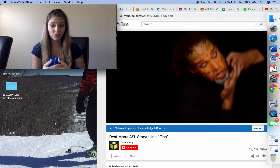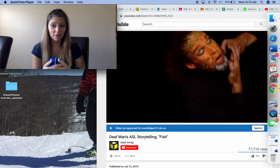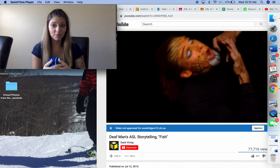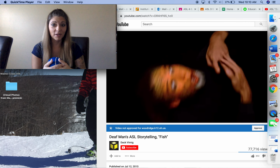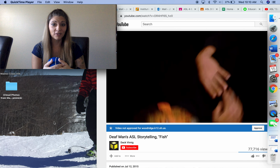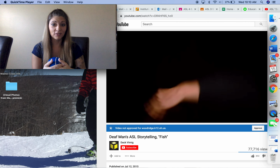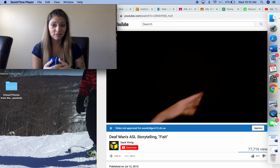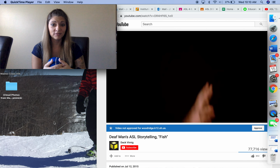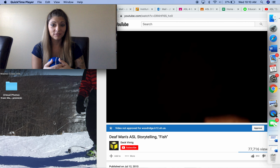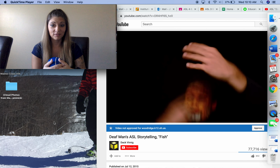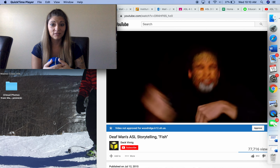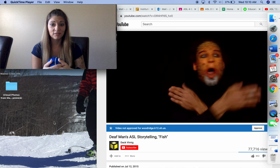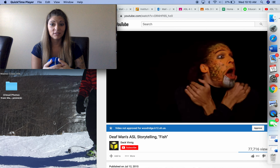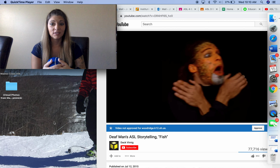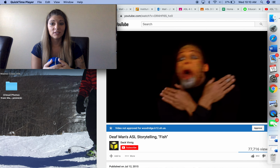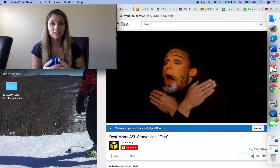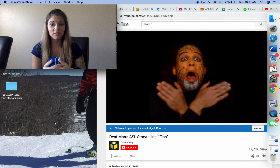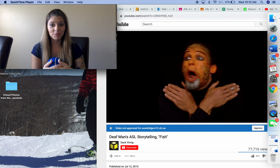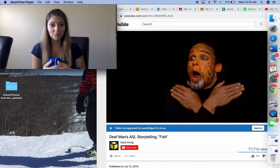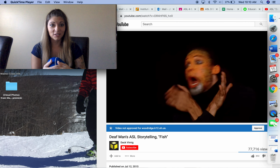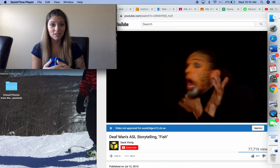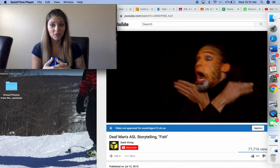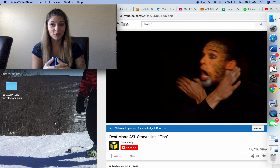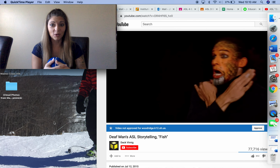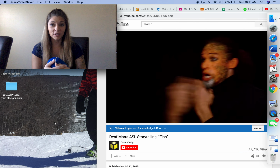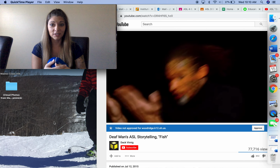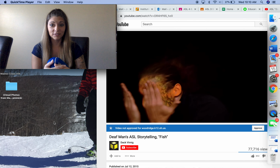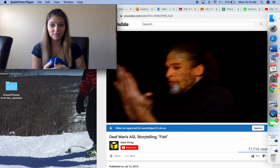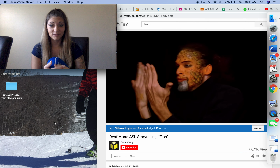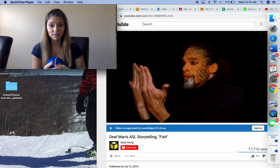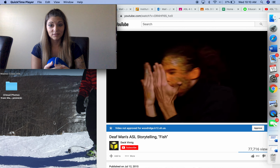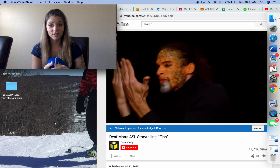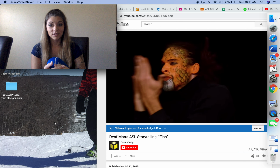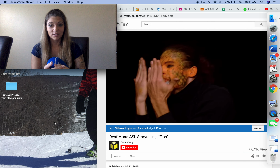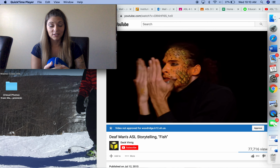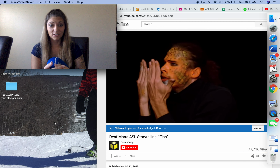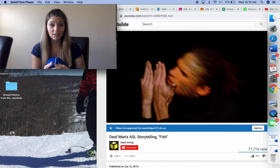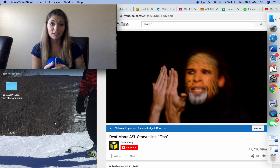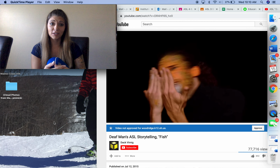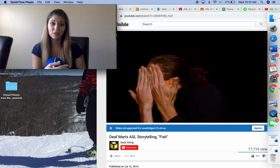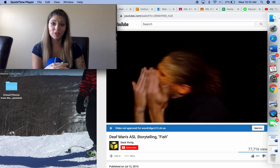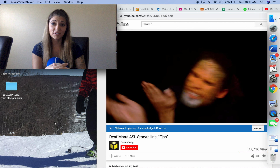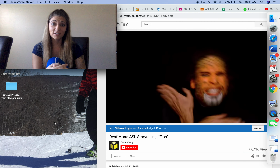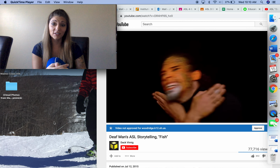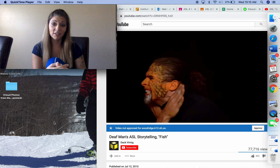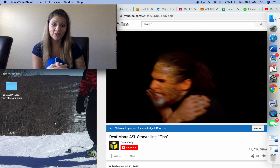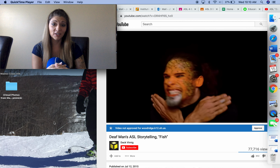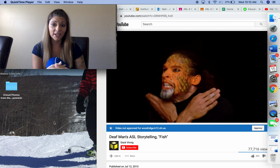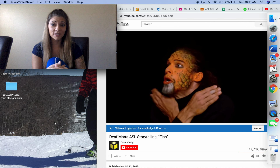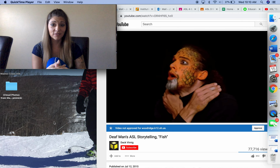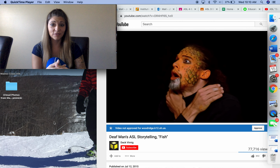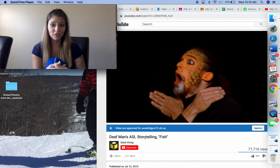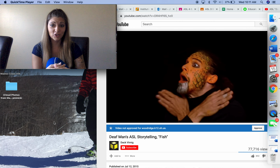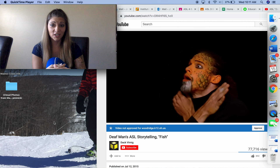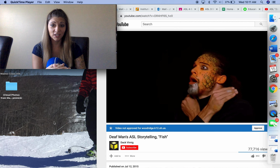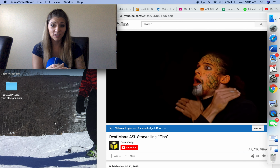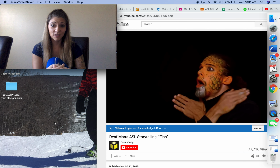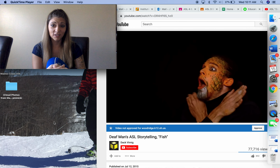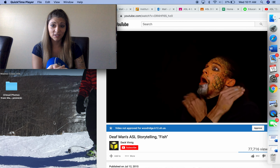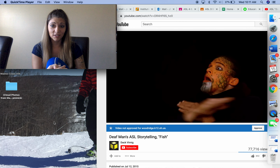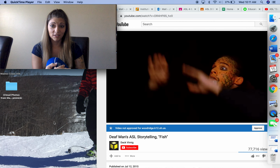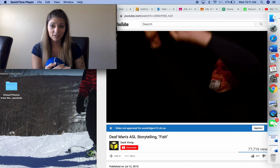someone grabs him out, dumps him into some other water. And then he runs into the clear glass of the fish